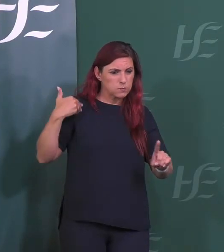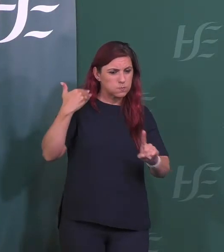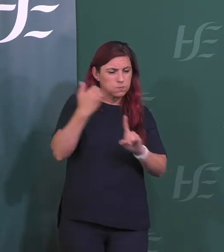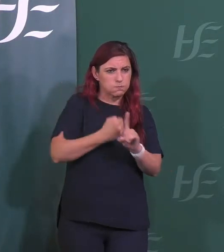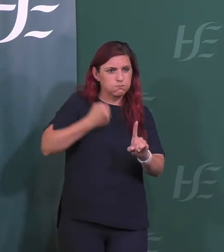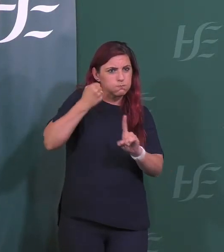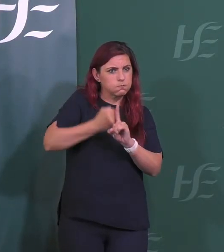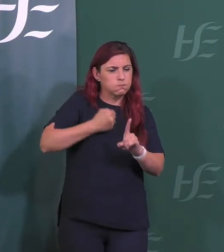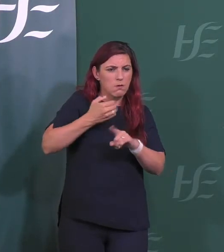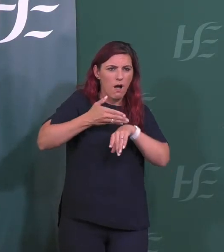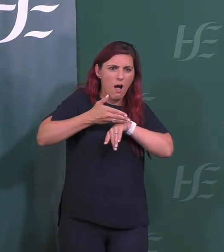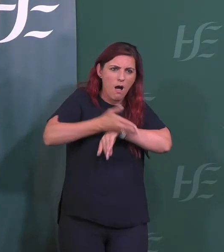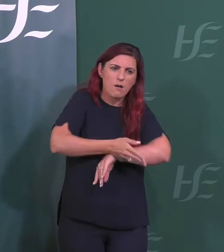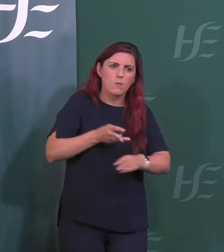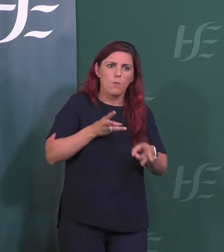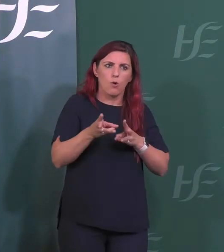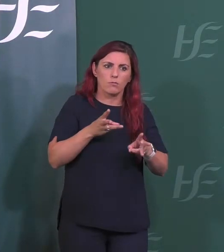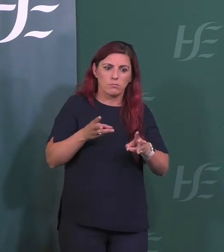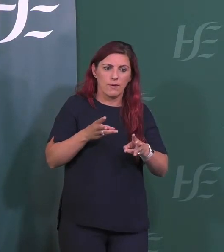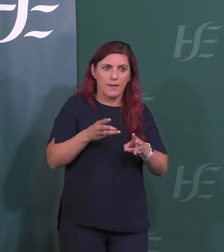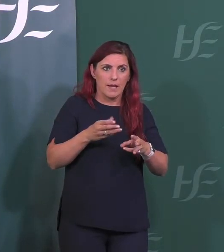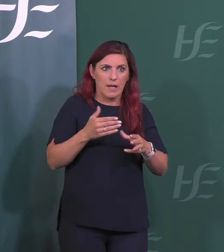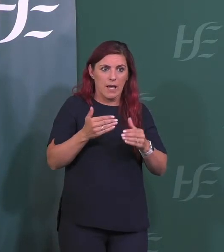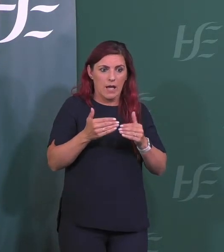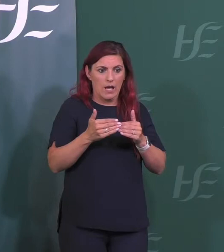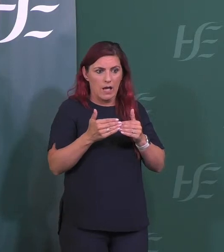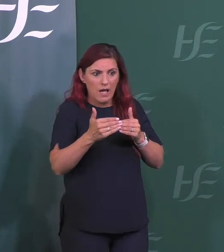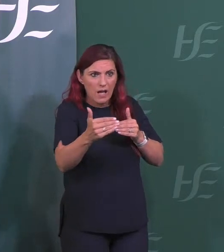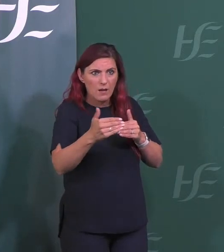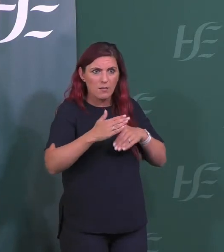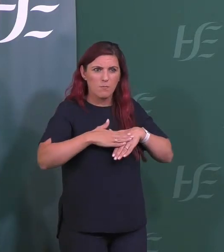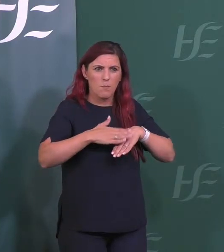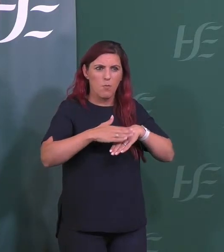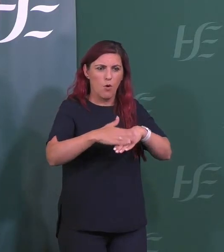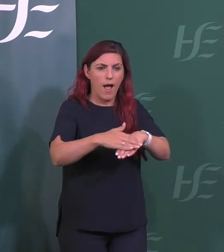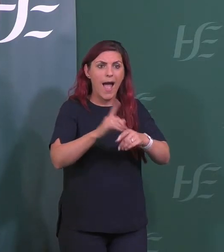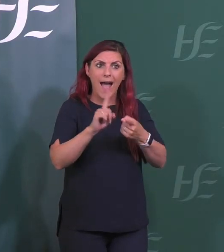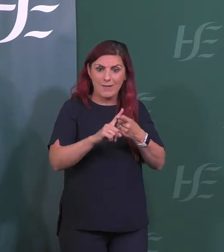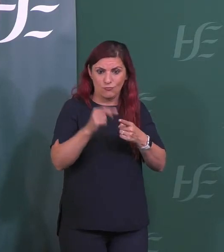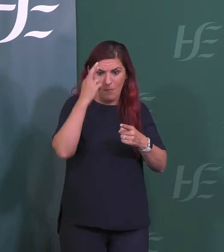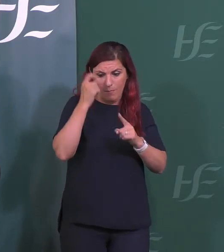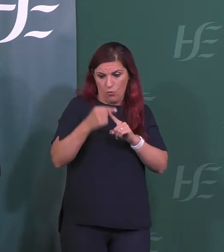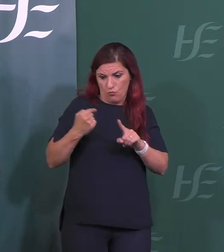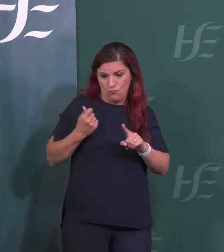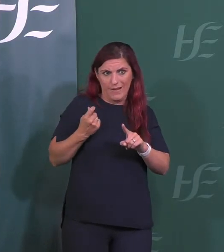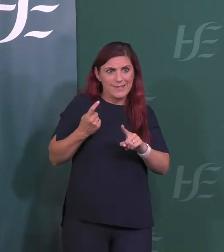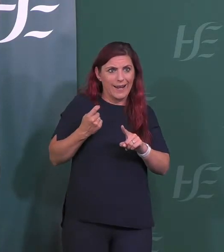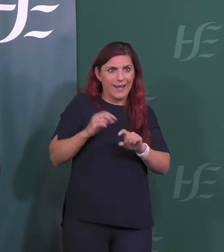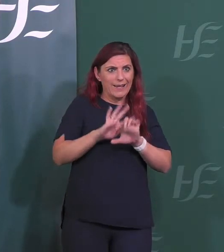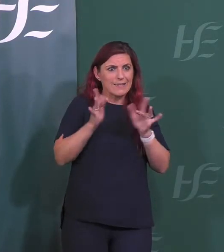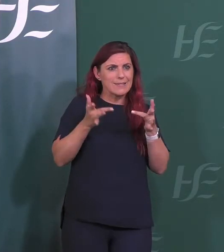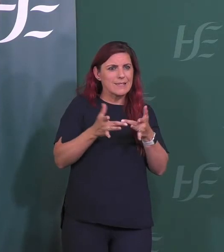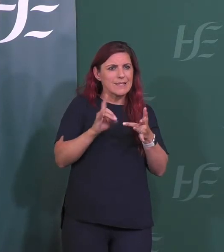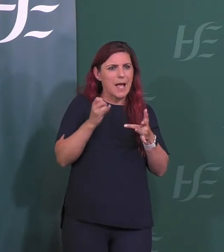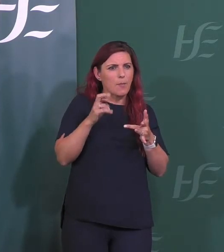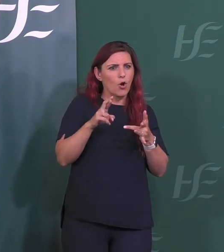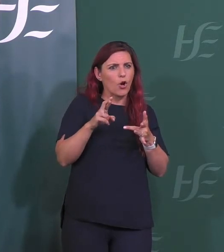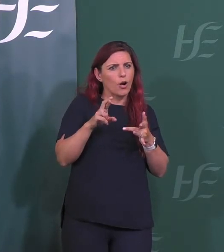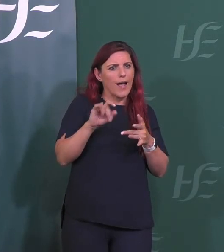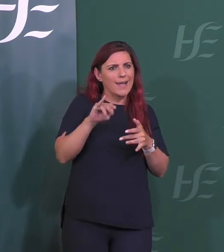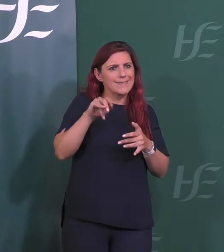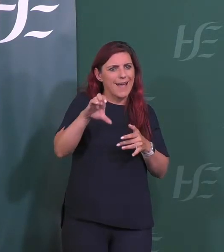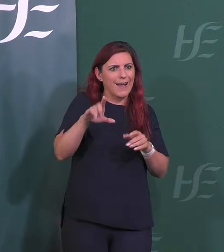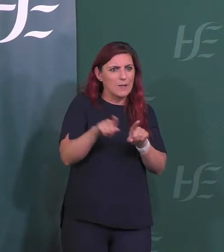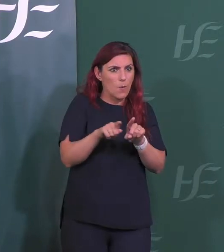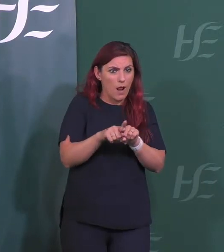and layer on top of that, for the past few weeks have impacted them in terms of the cyber attack. So again, call to public, please